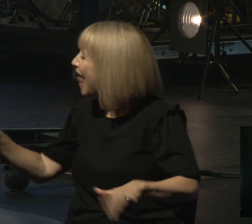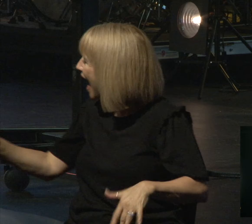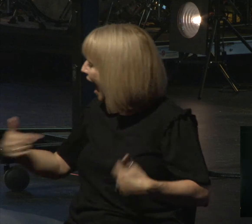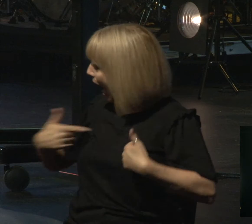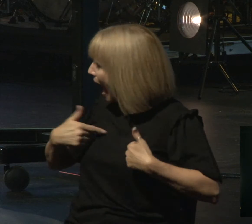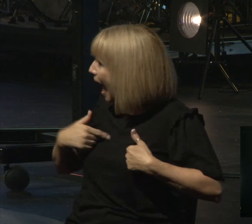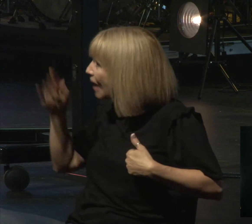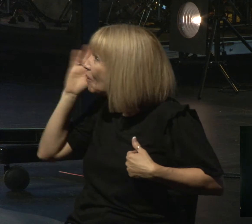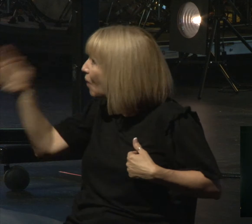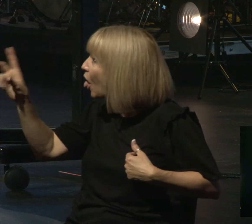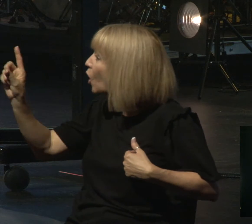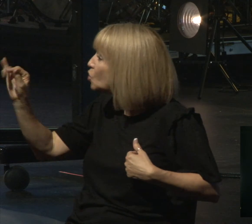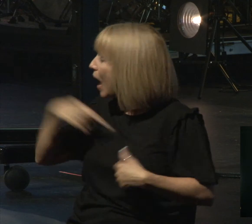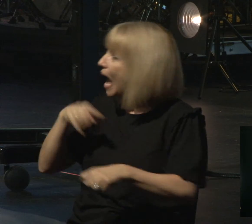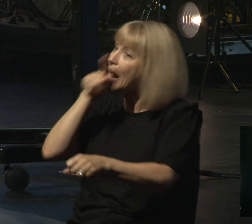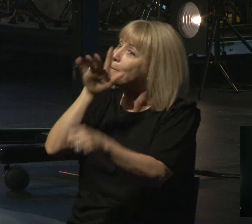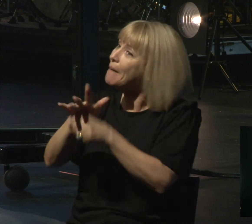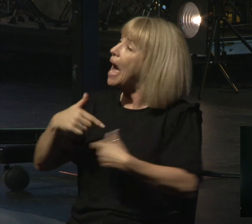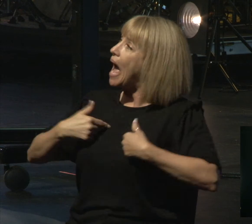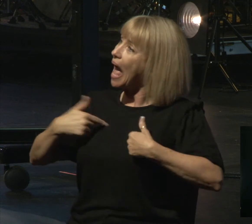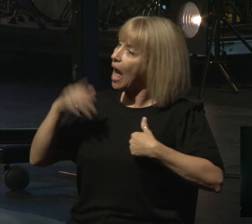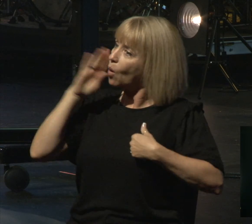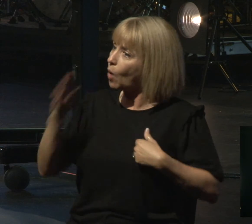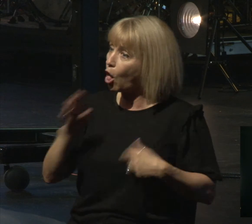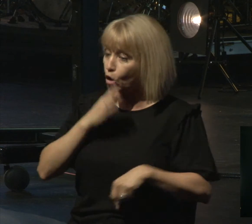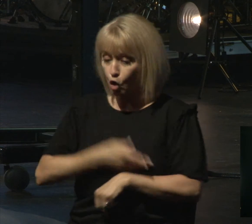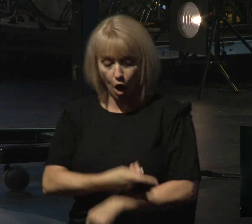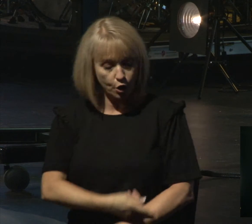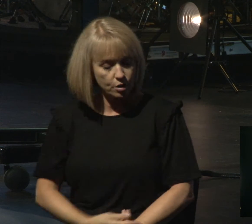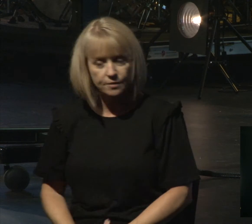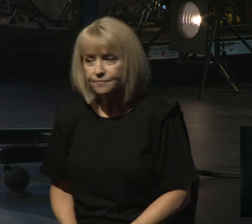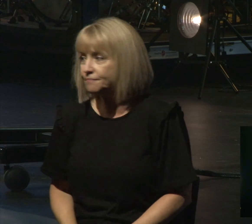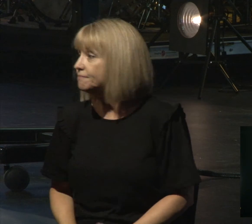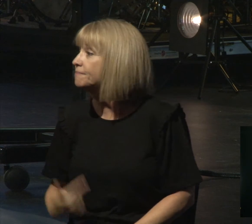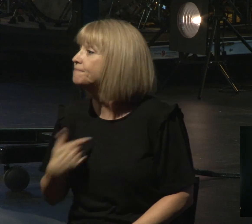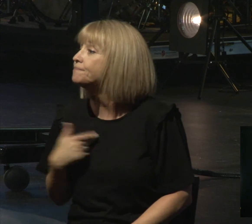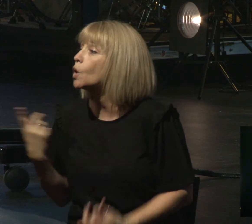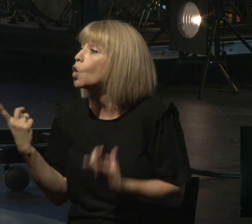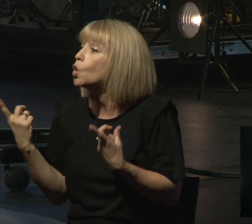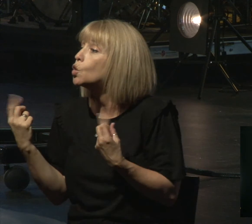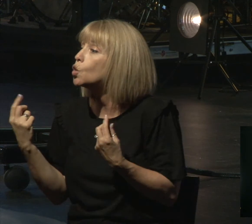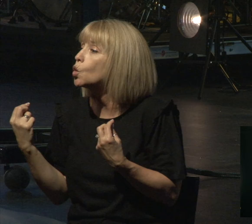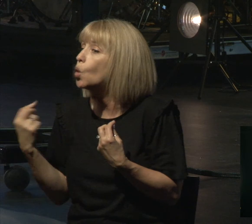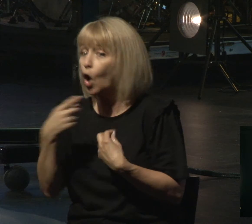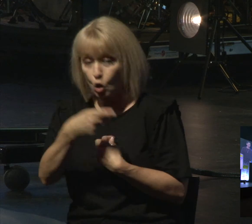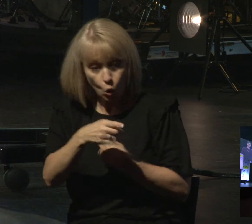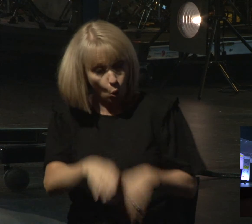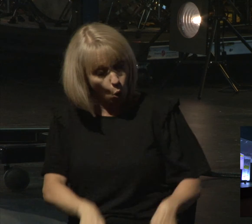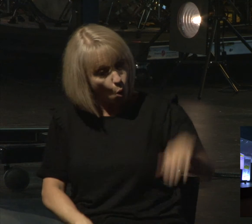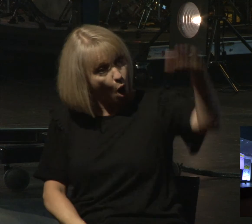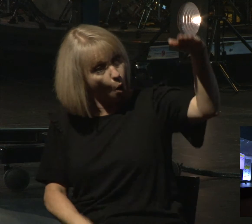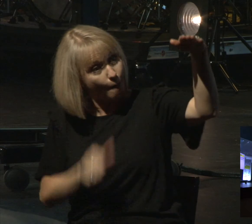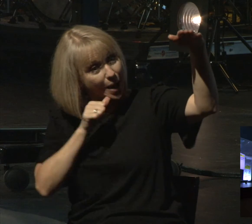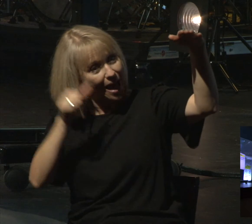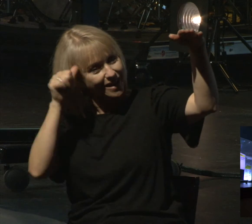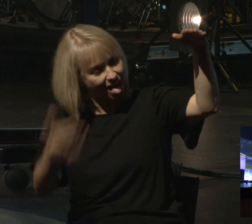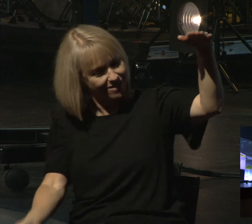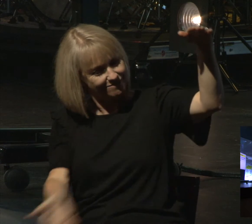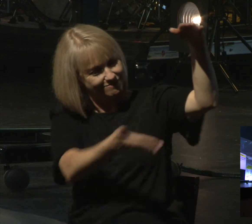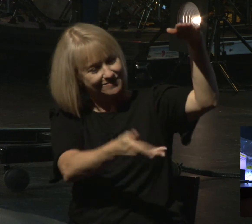I'm willing to commit to. And so, you know what I'm gonna do? When she's an adult, I'm gonna allow her to commit to that when she gets her own